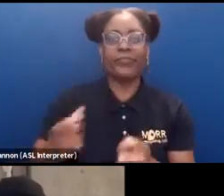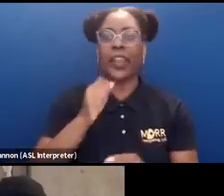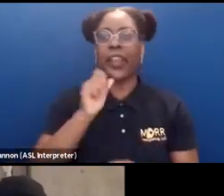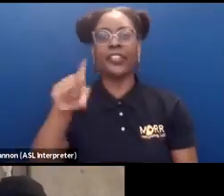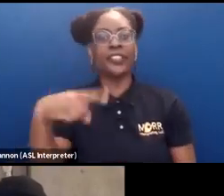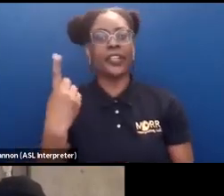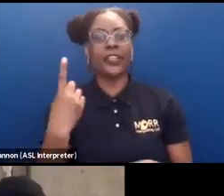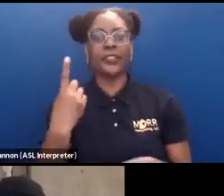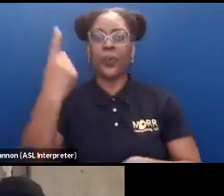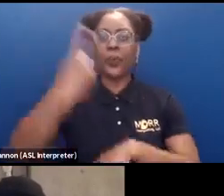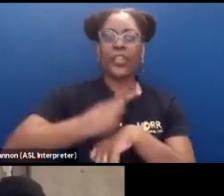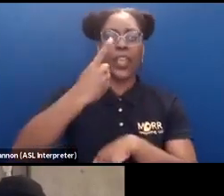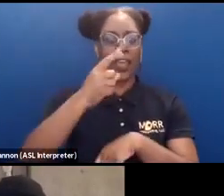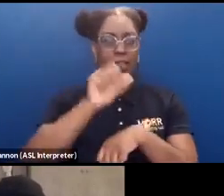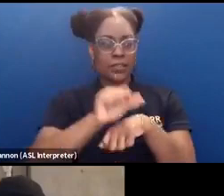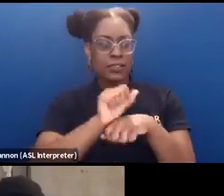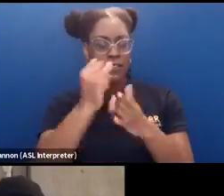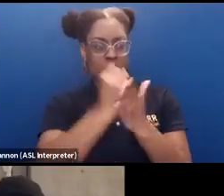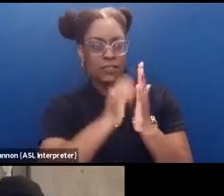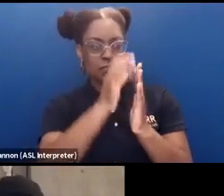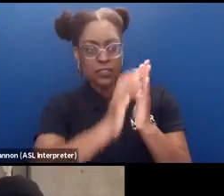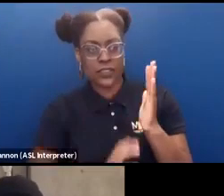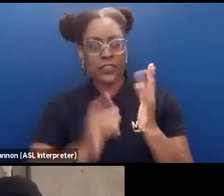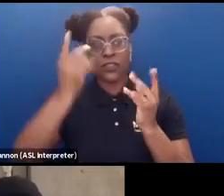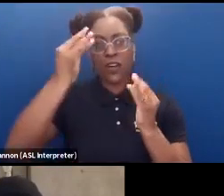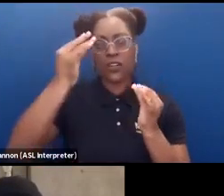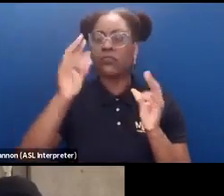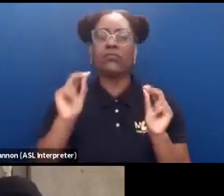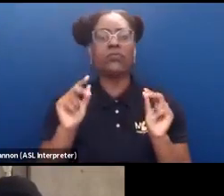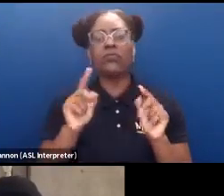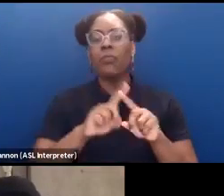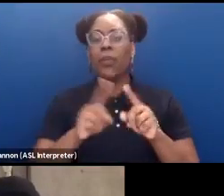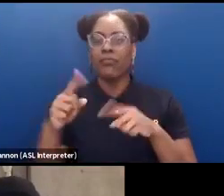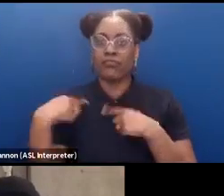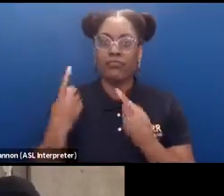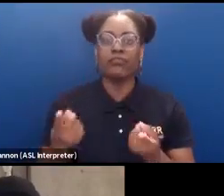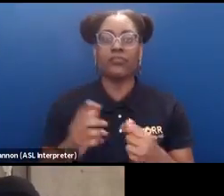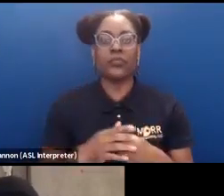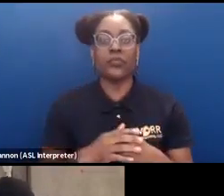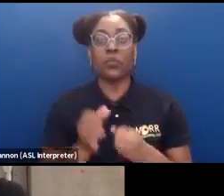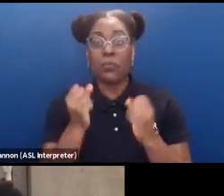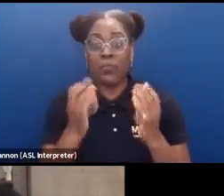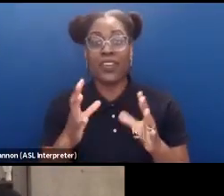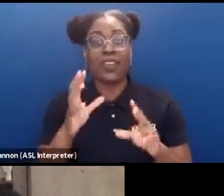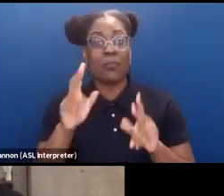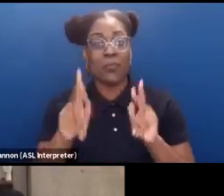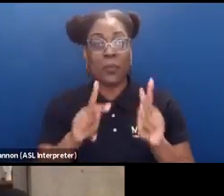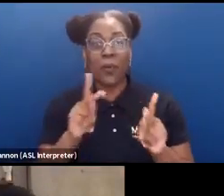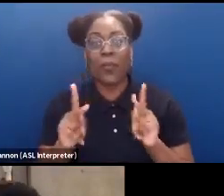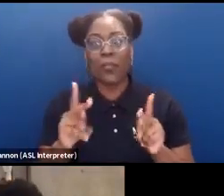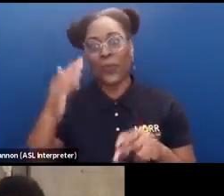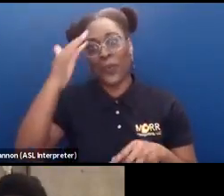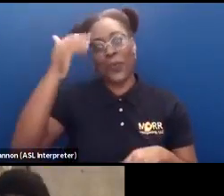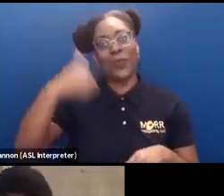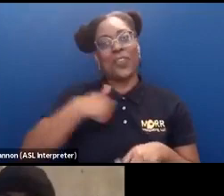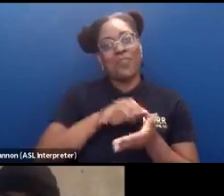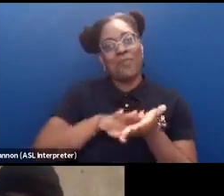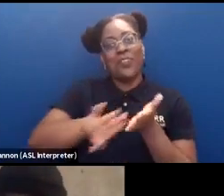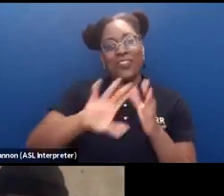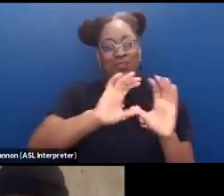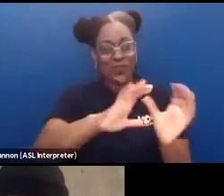simply lived. A lot of people are experiencing it and forming analysis and studying it. And it's the reason that